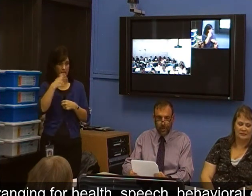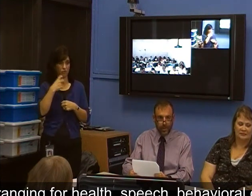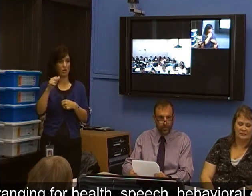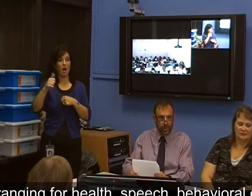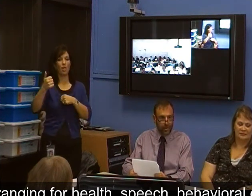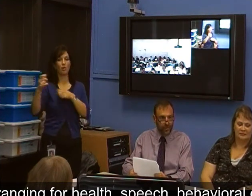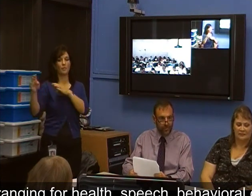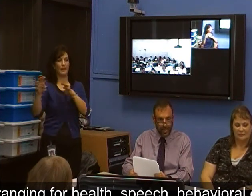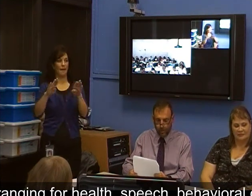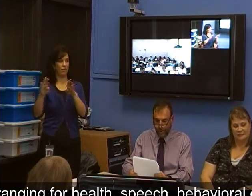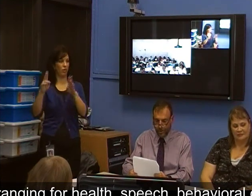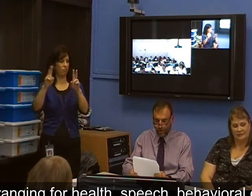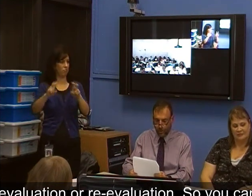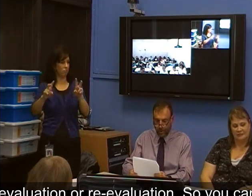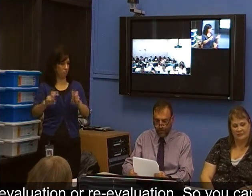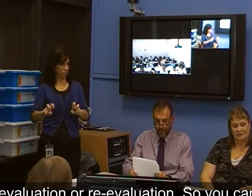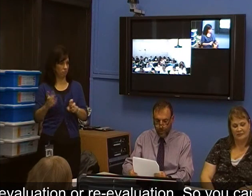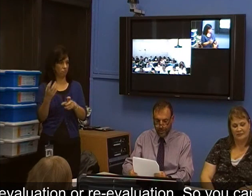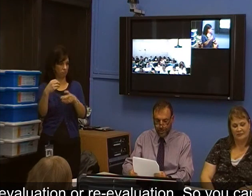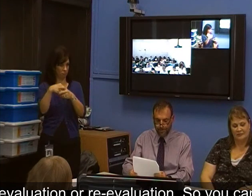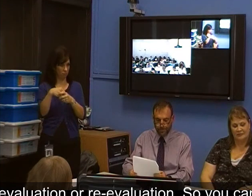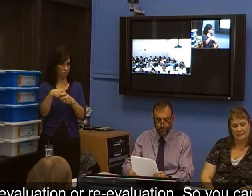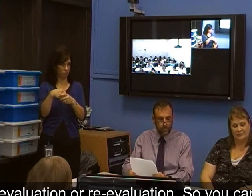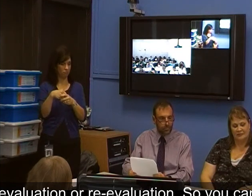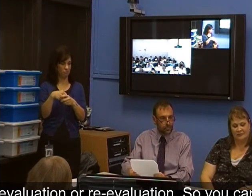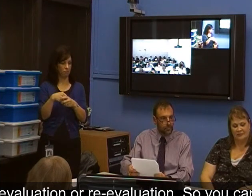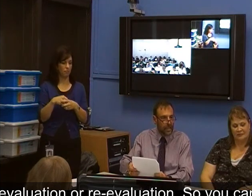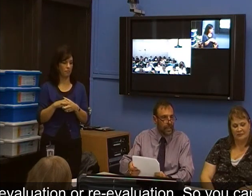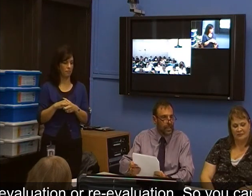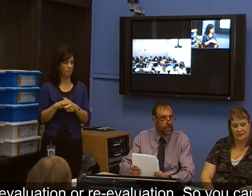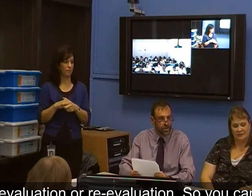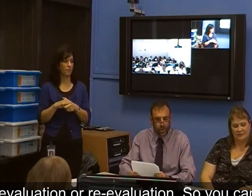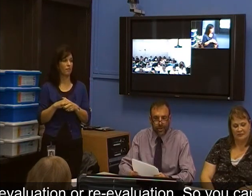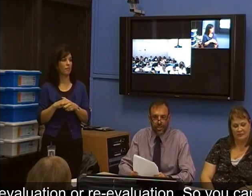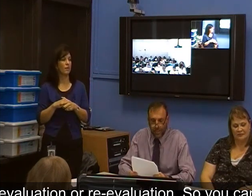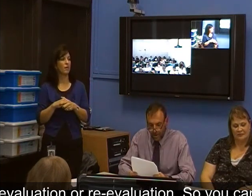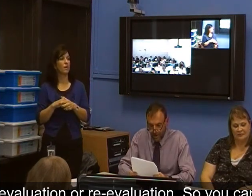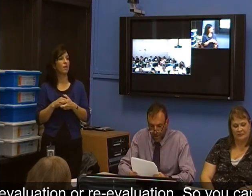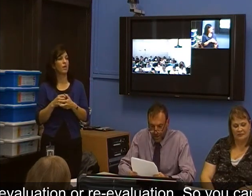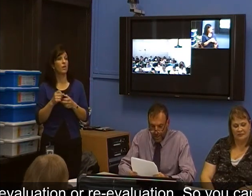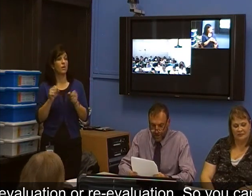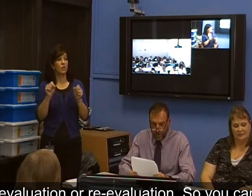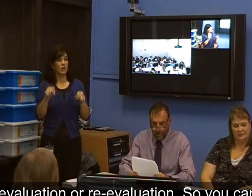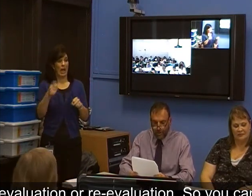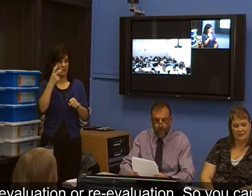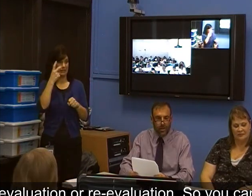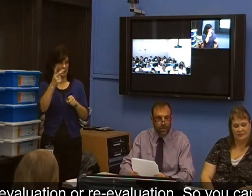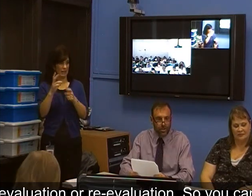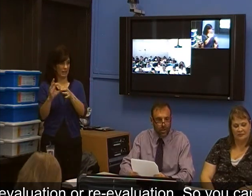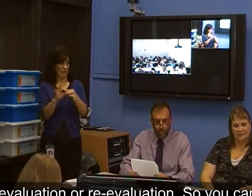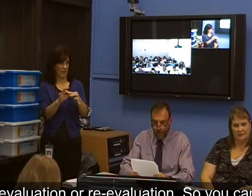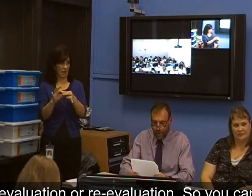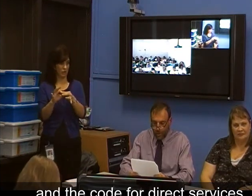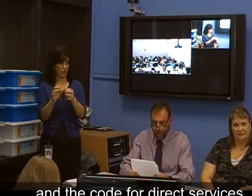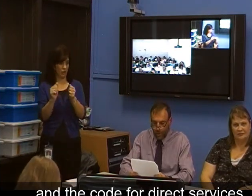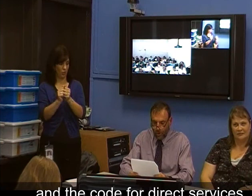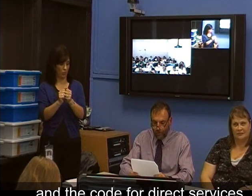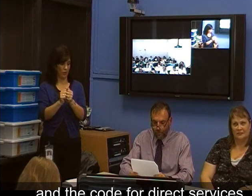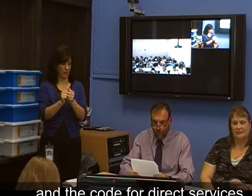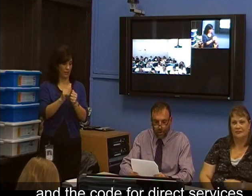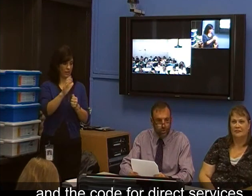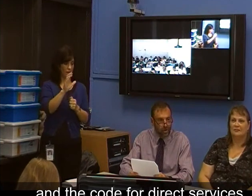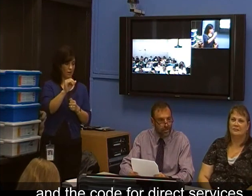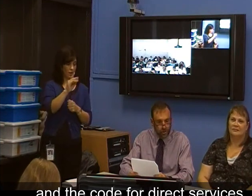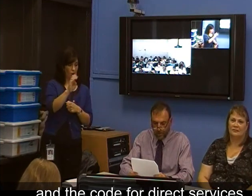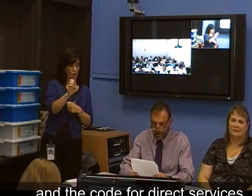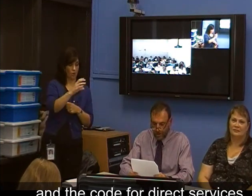as part of an evaluation or reevaluation. So you can see there's a connection between this code and the code for